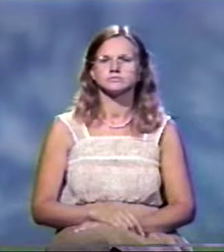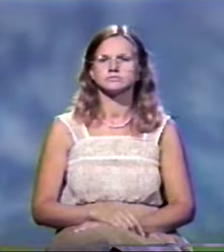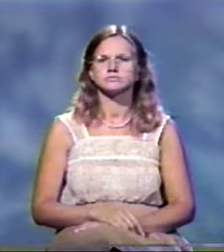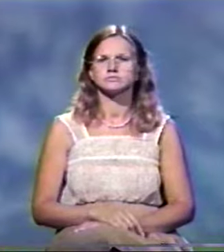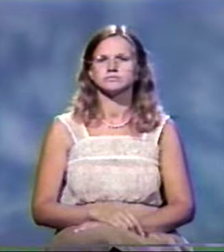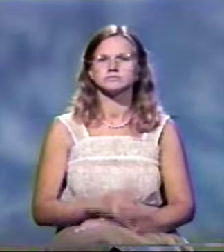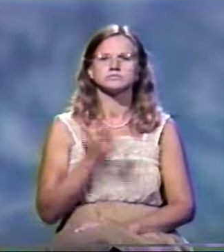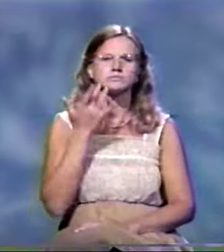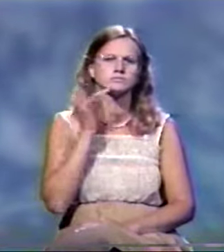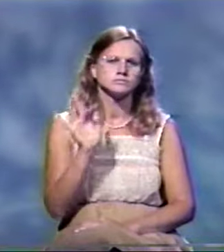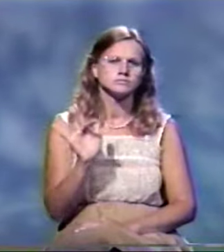Lucky.